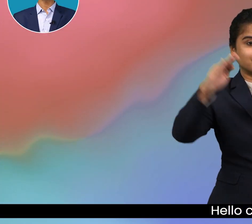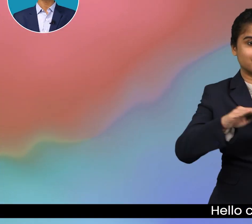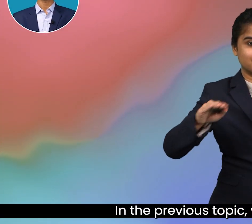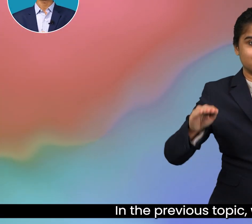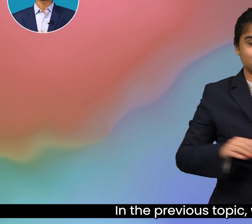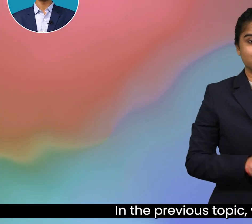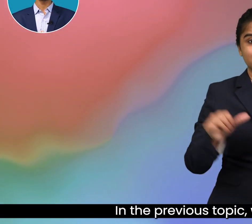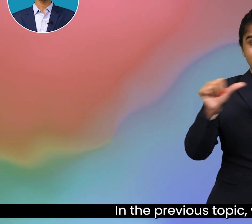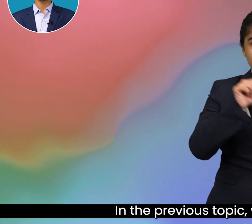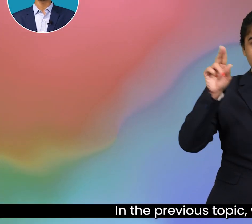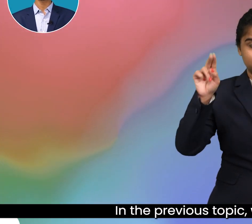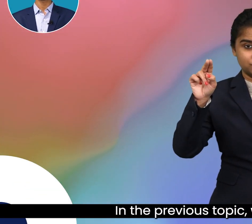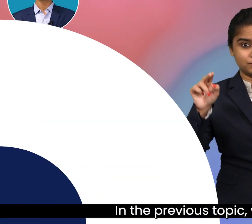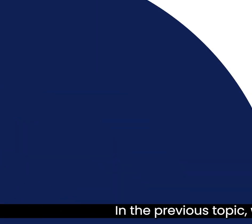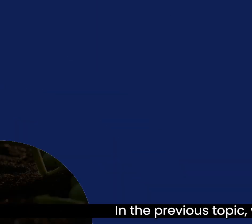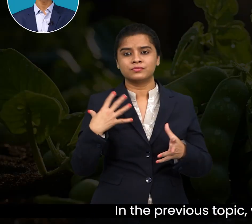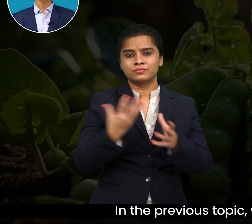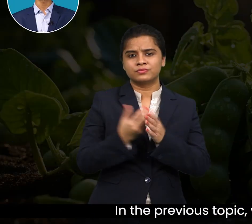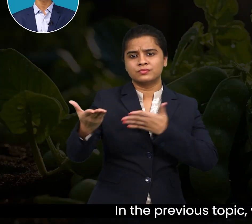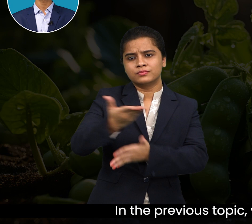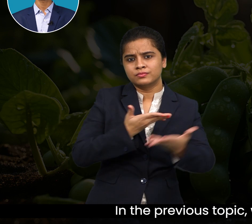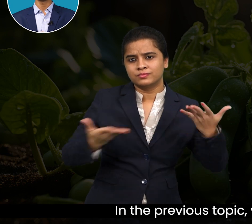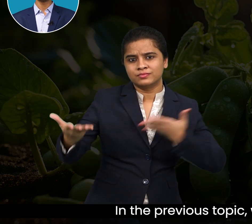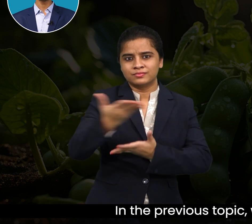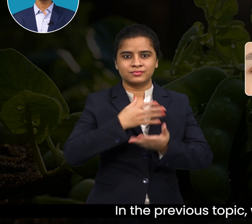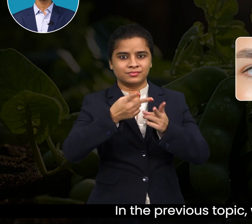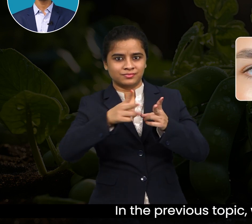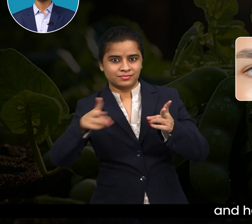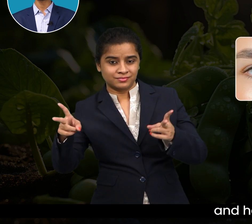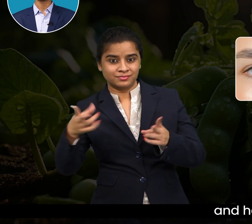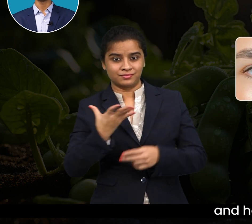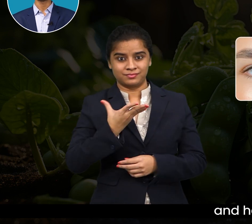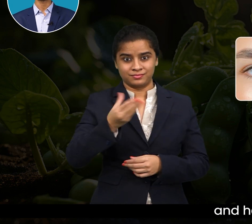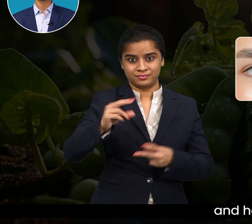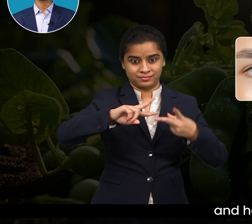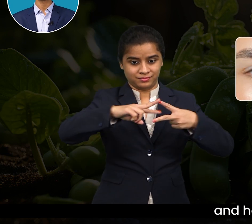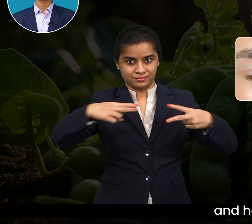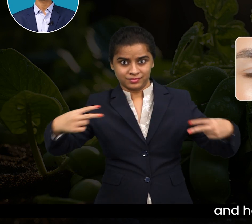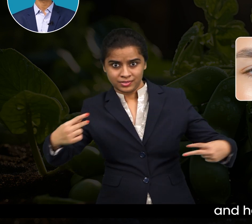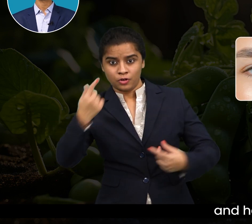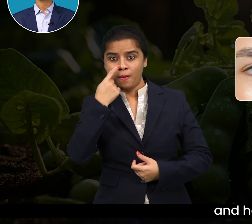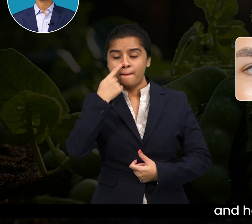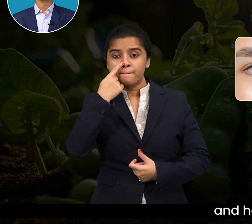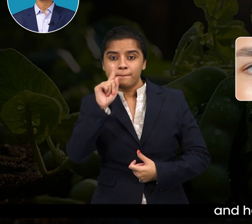children, in the previous topic, we discussed variation and heredity.